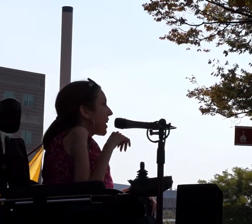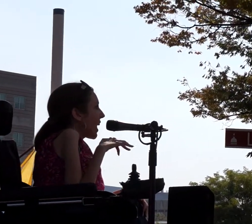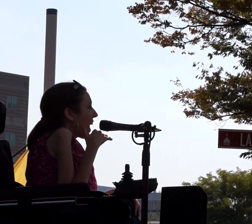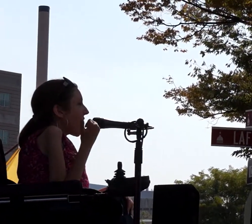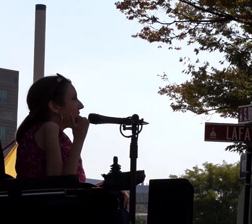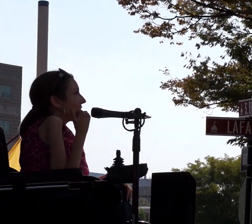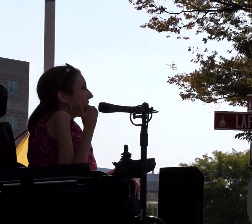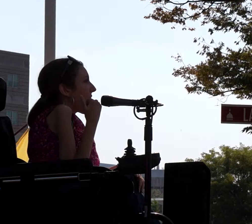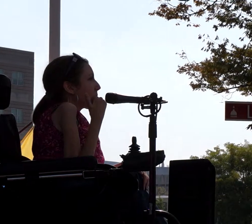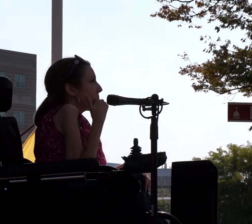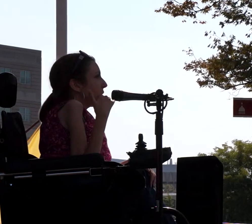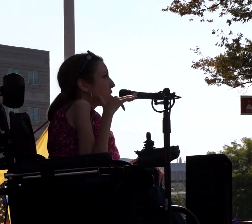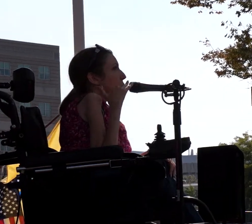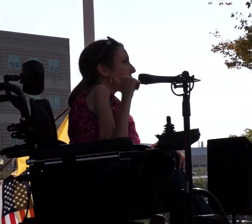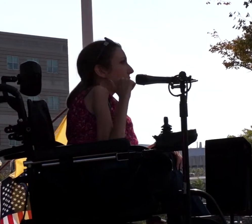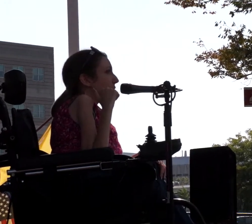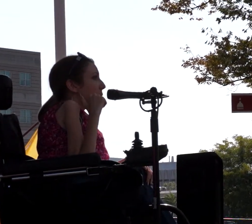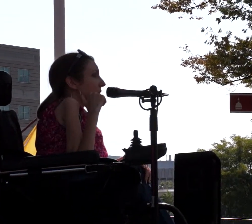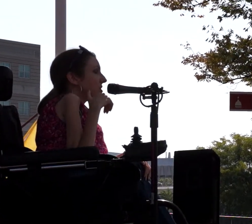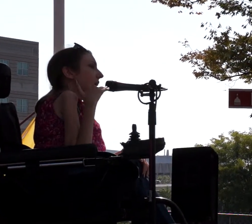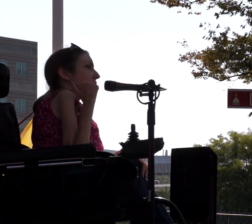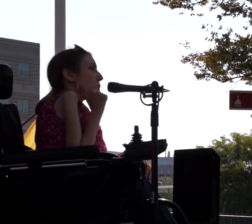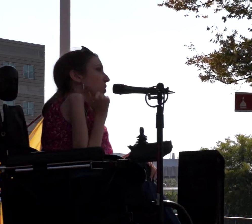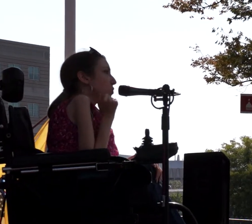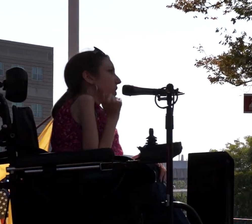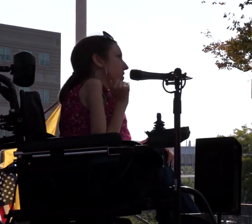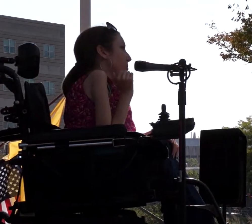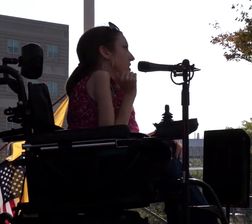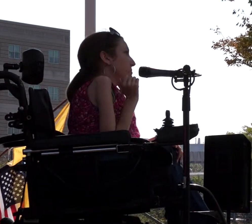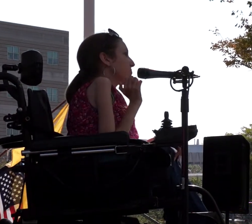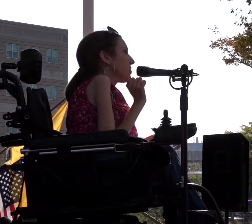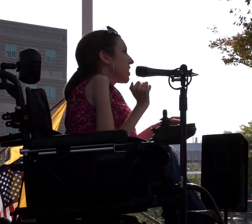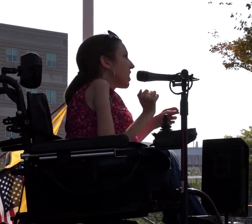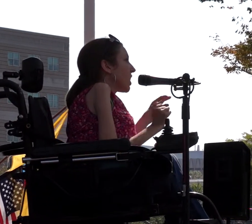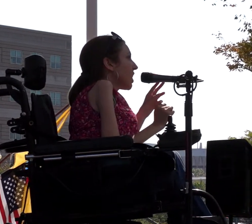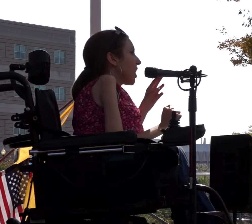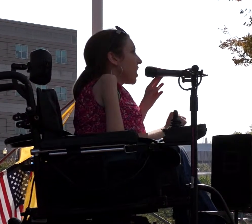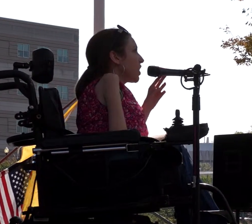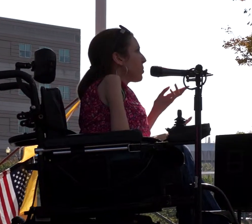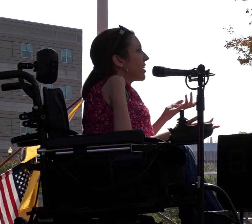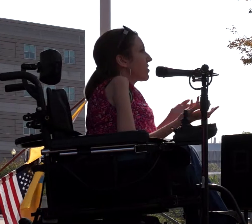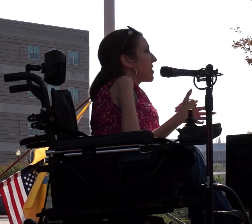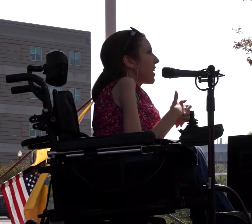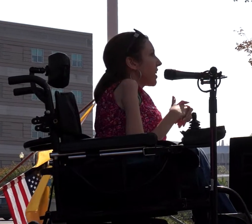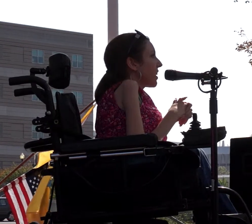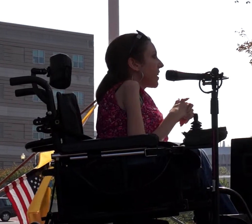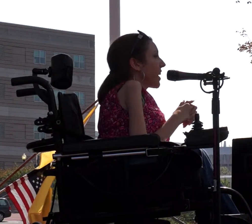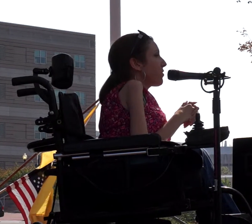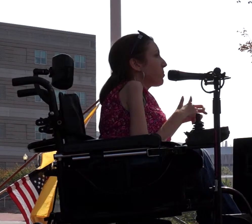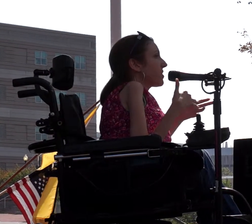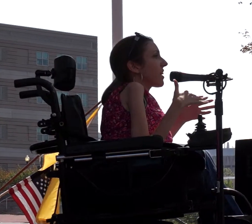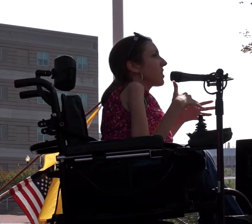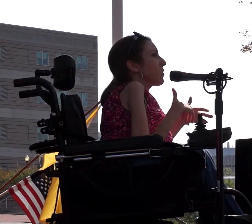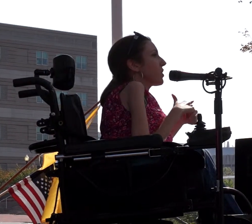reason. I get to get a Happy Meal whenever I want, and no one looks weirdly at me. It's probably because they think that